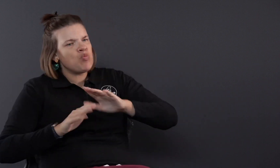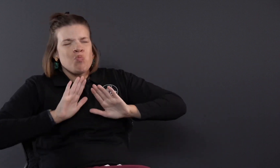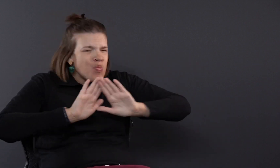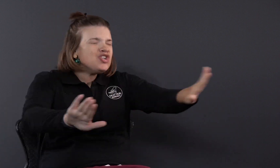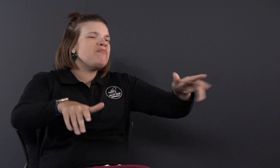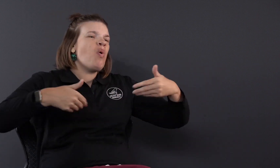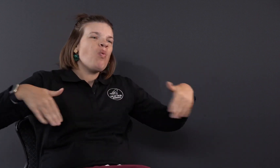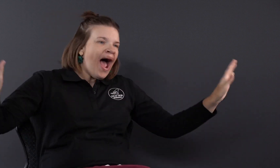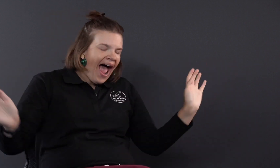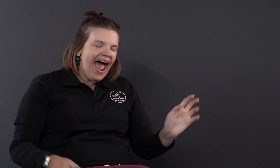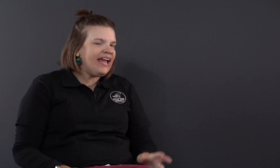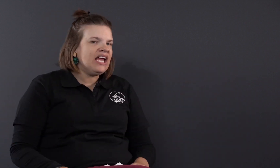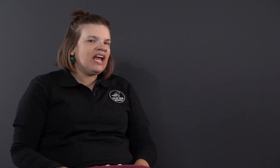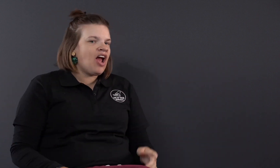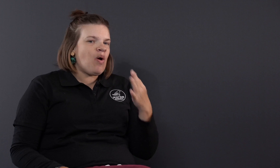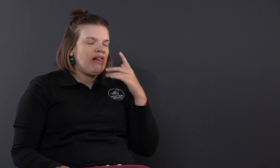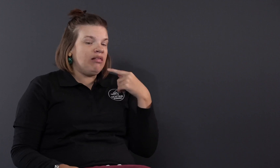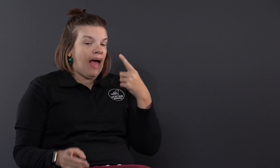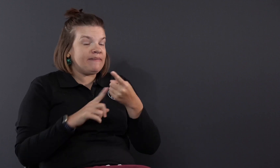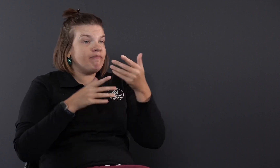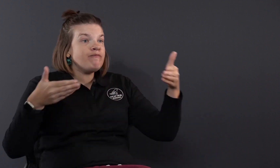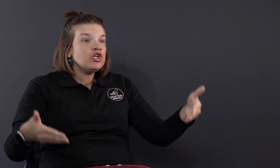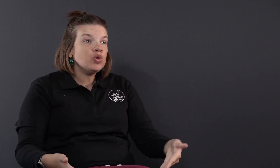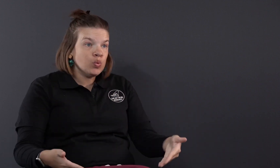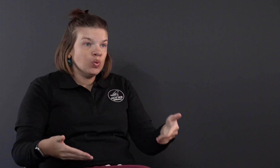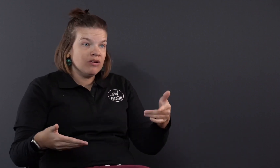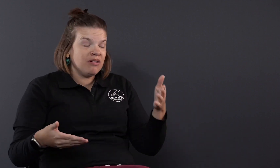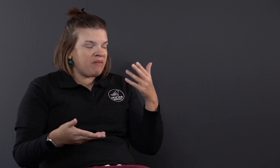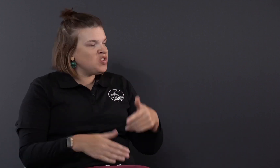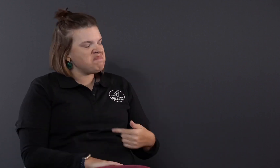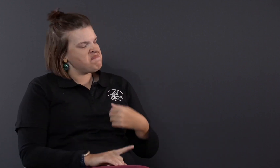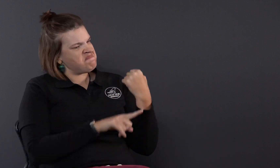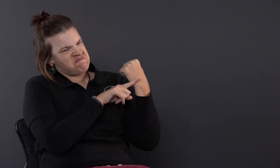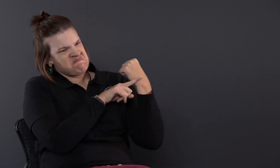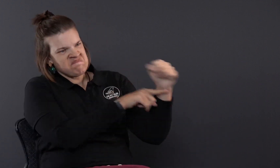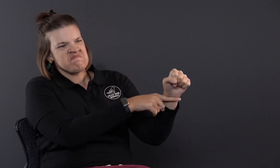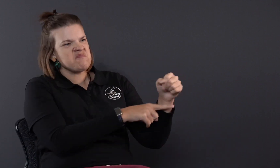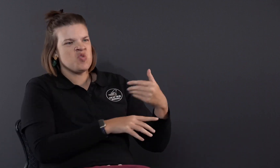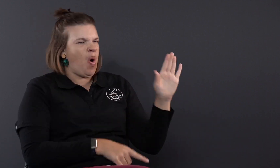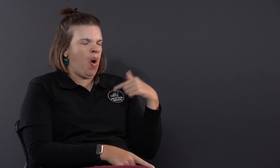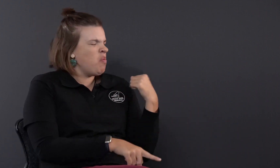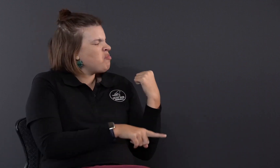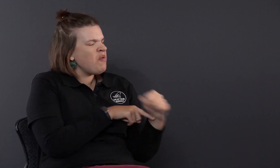was just so angry. When it came to the funeral, well, I refused to